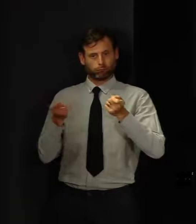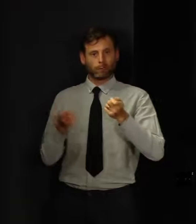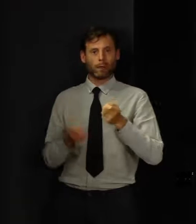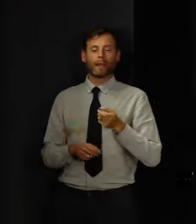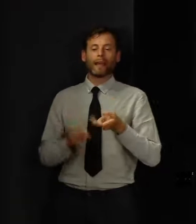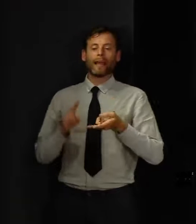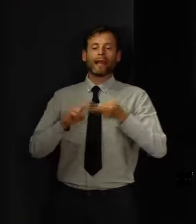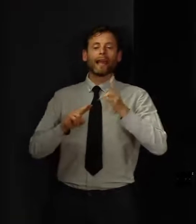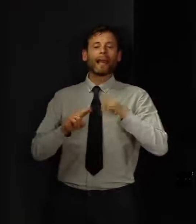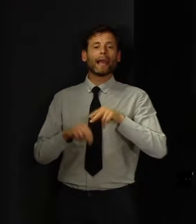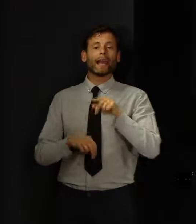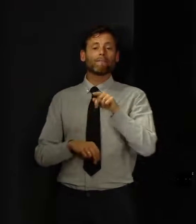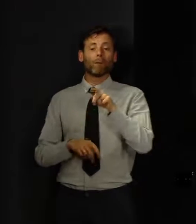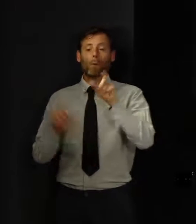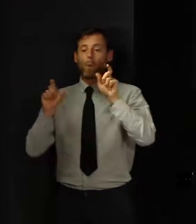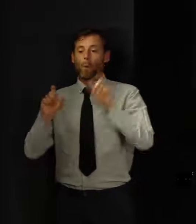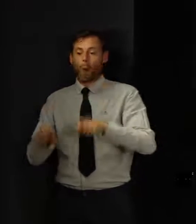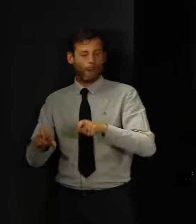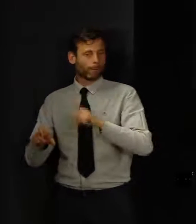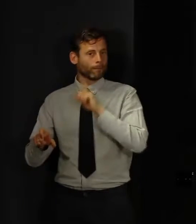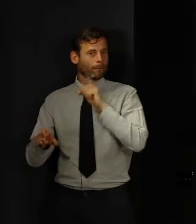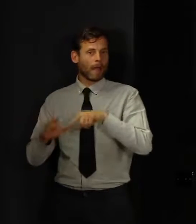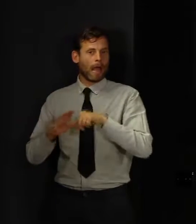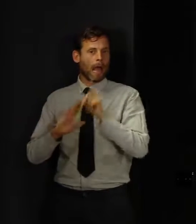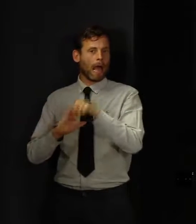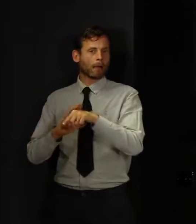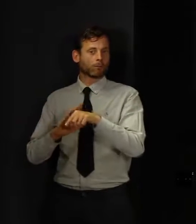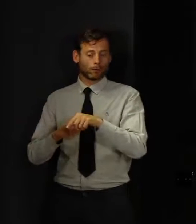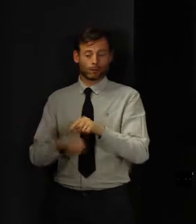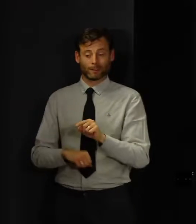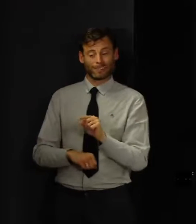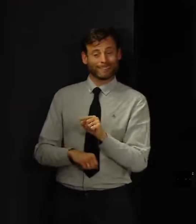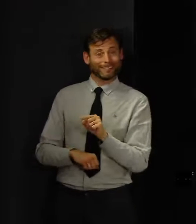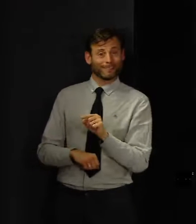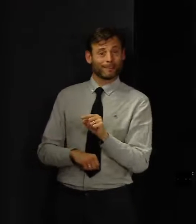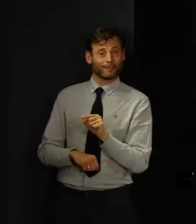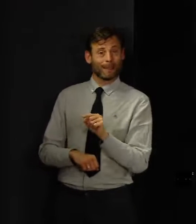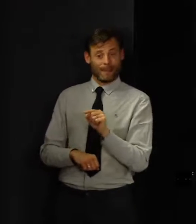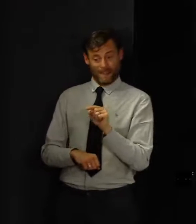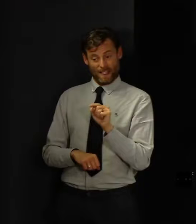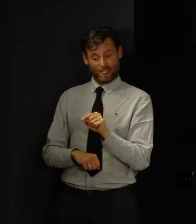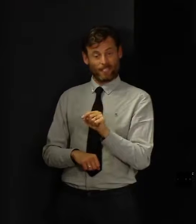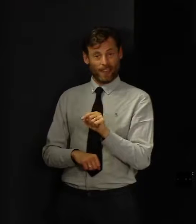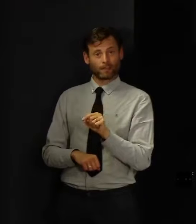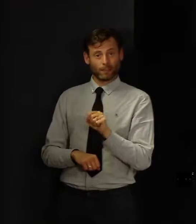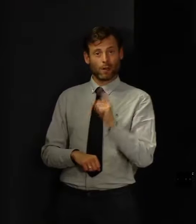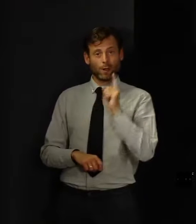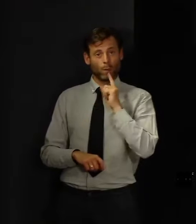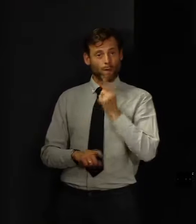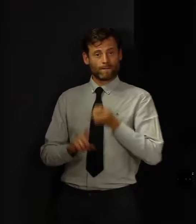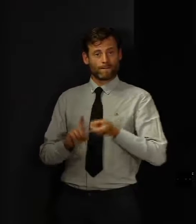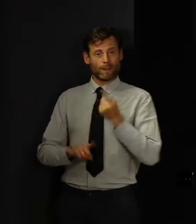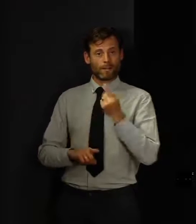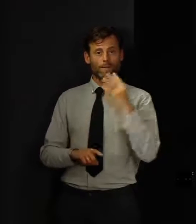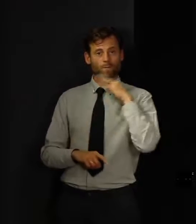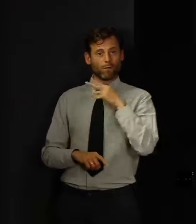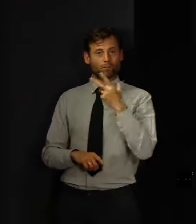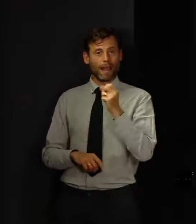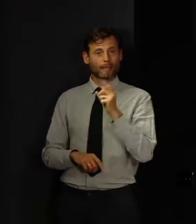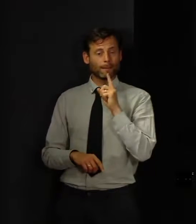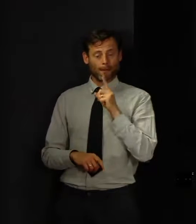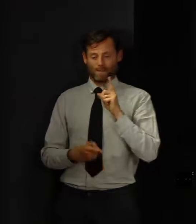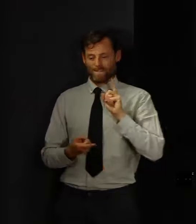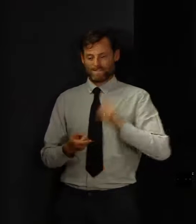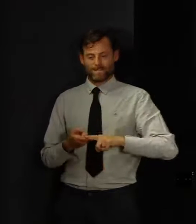is around if somebody breaches those self-isolation measures, then that would be a fixed £480